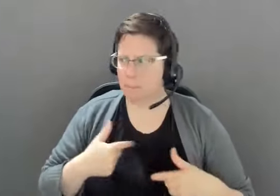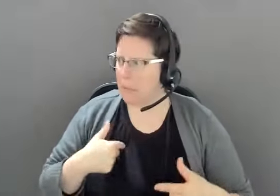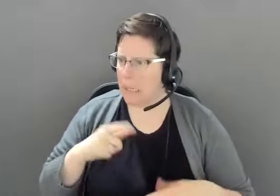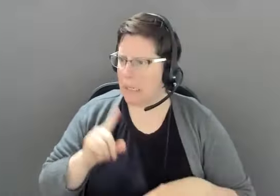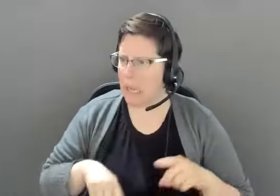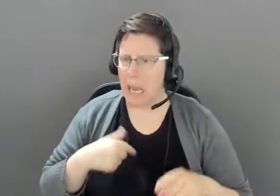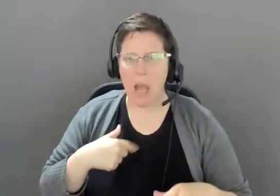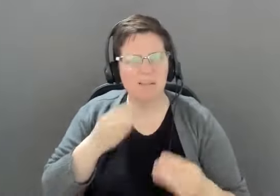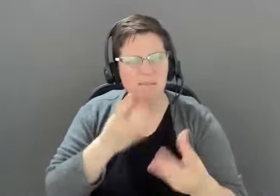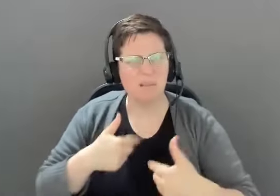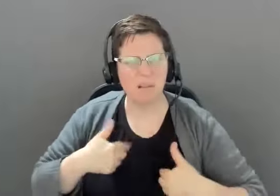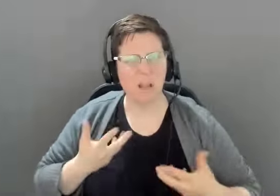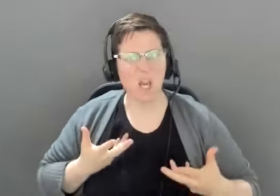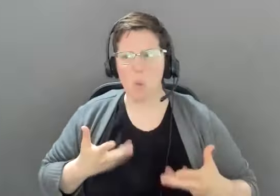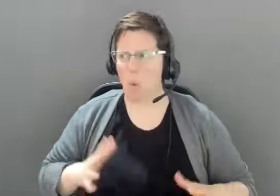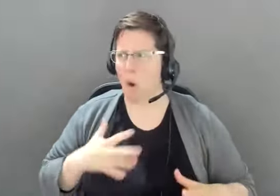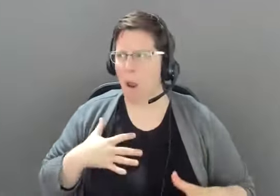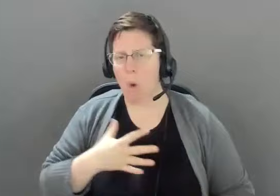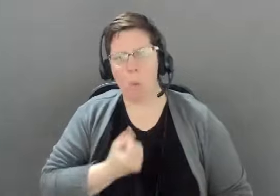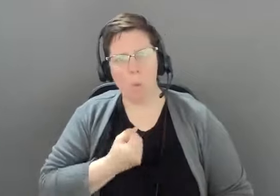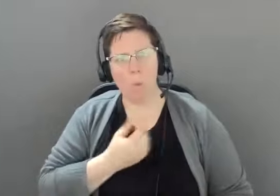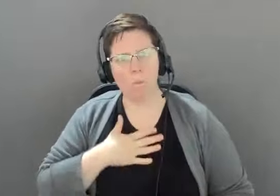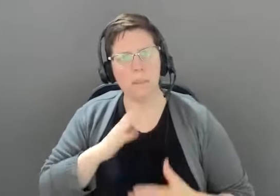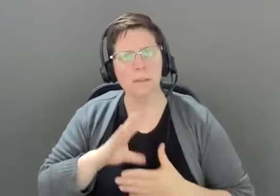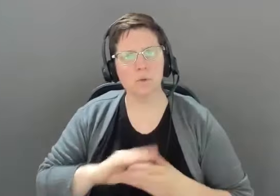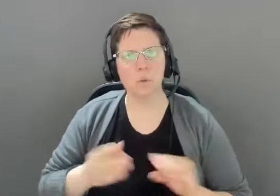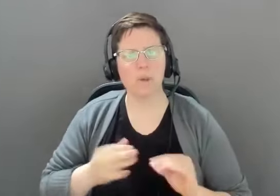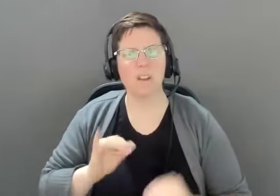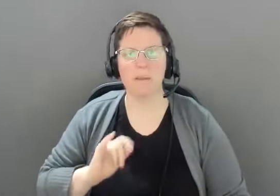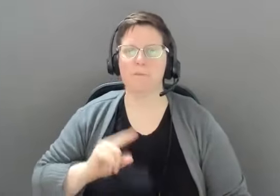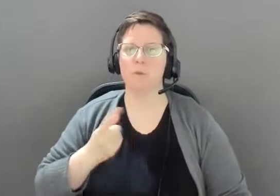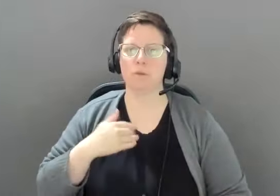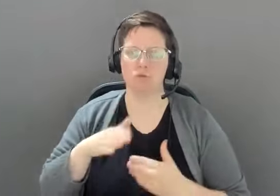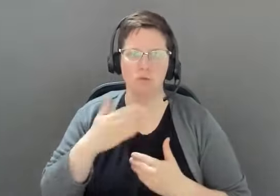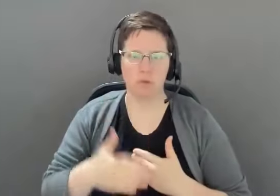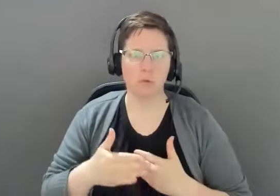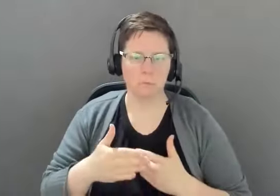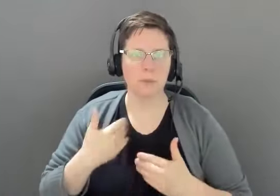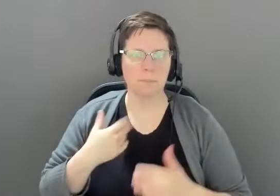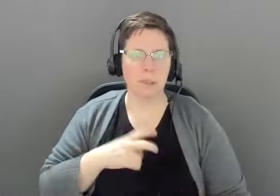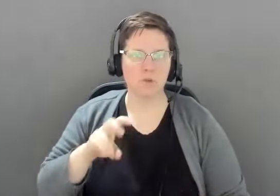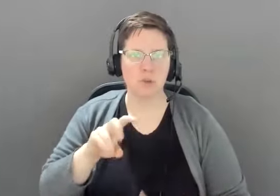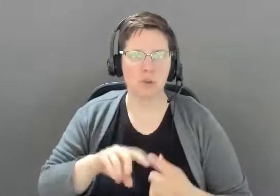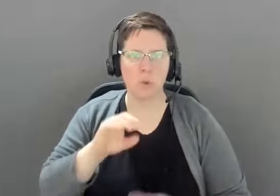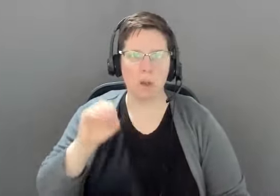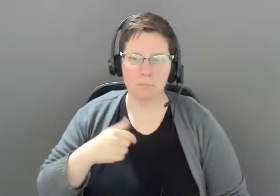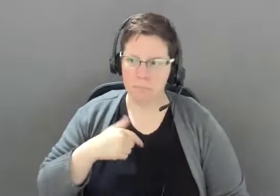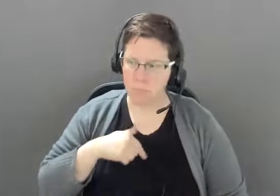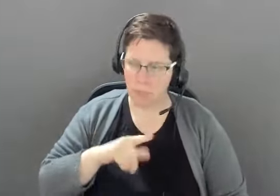be anonymous, was the first step in my journey to Ottawa. I asked both the judge and the prosecutor in